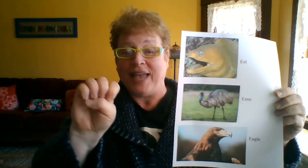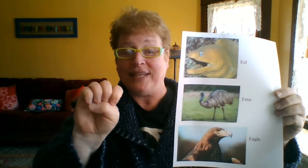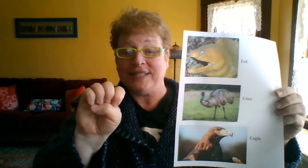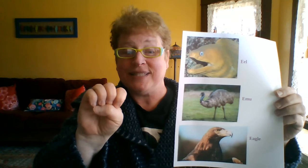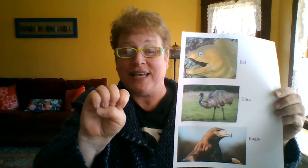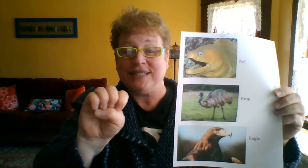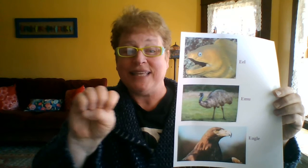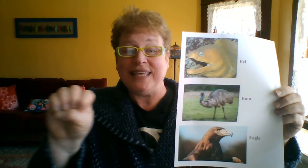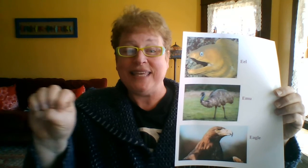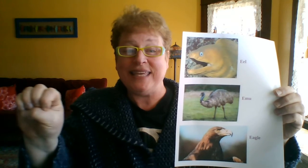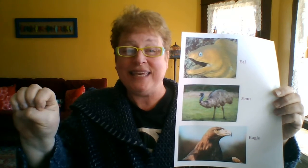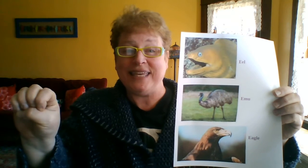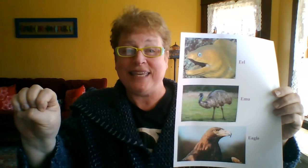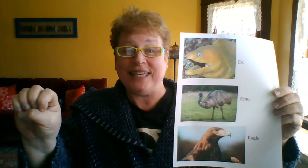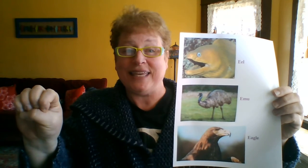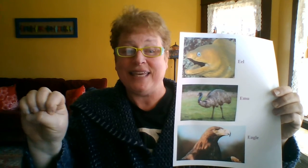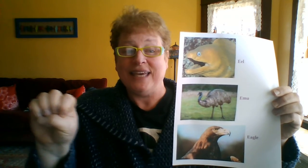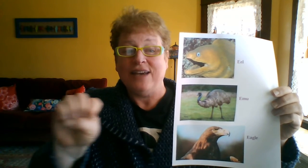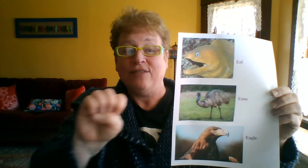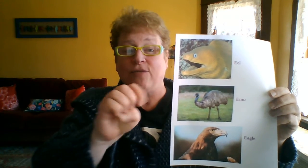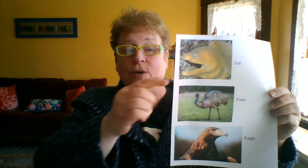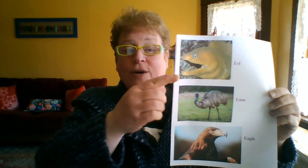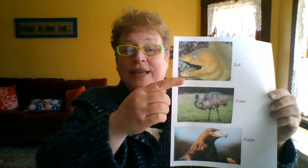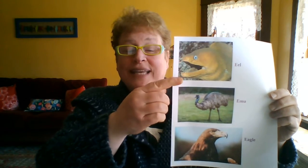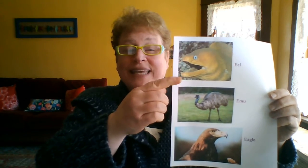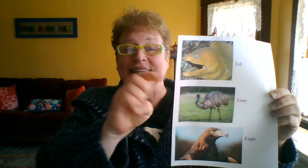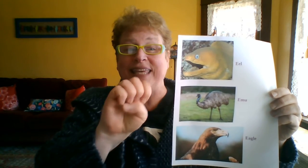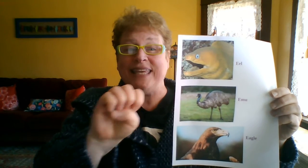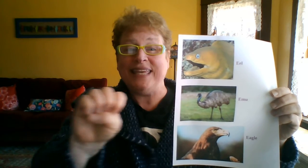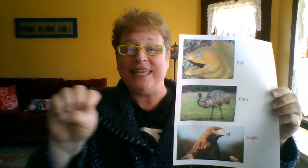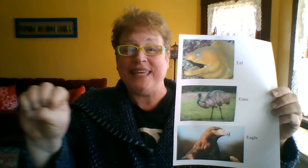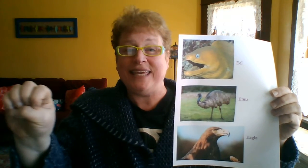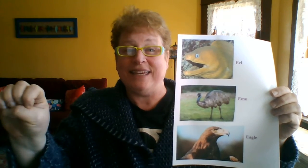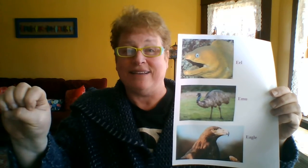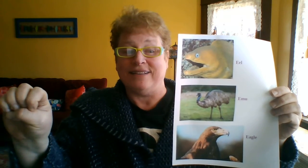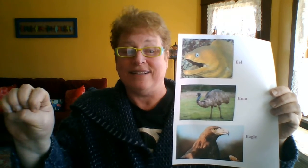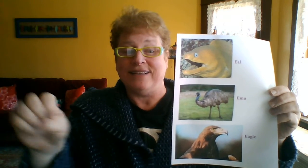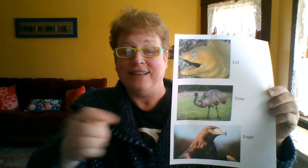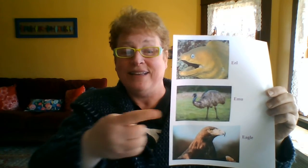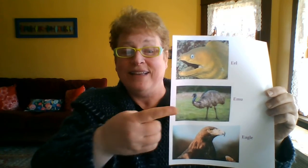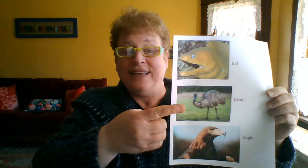it says E for eel,